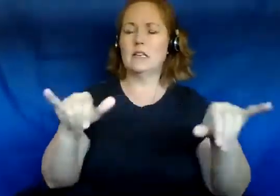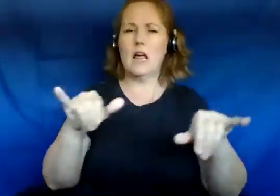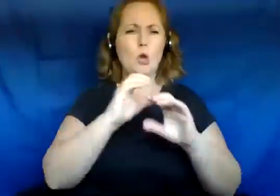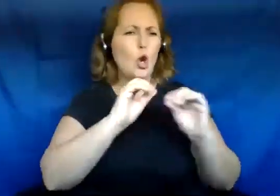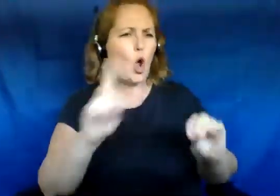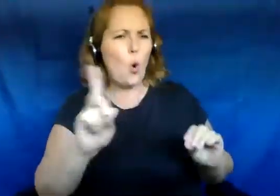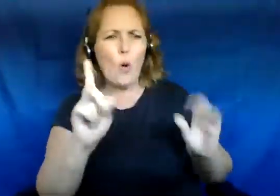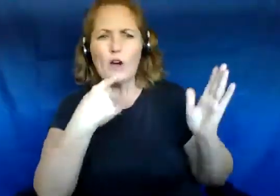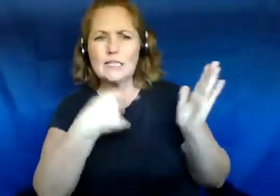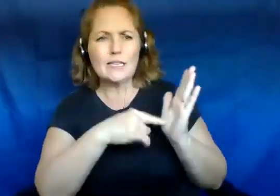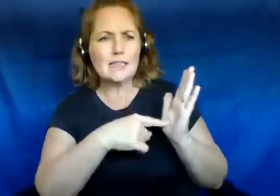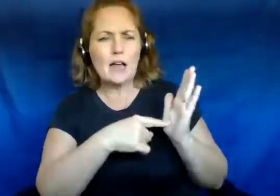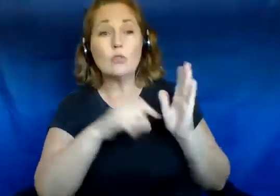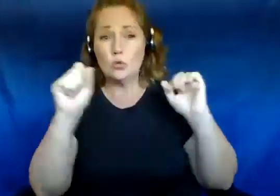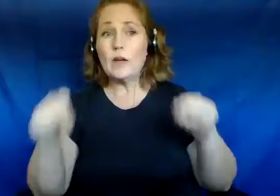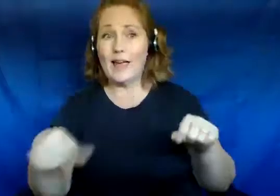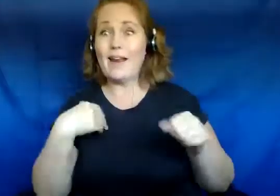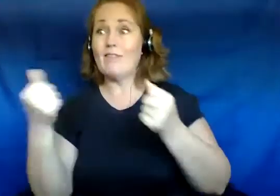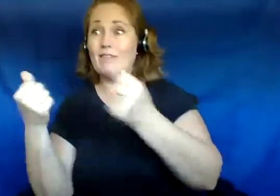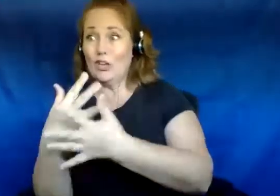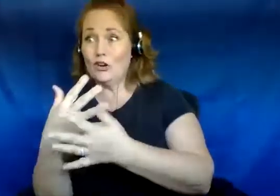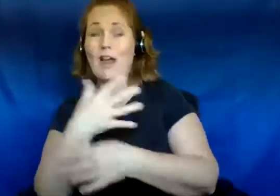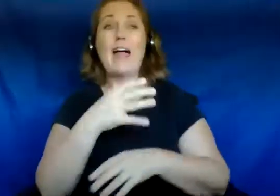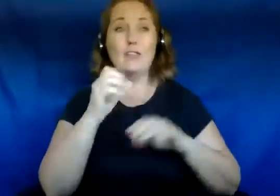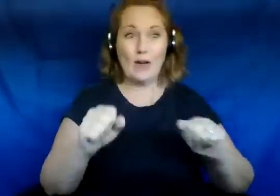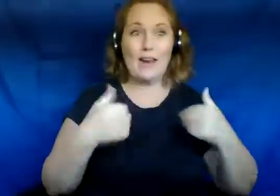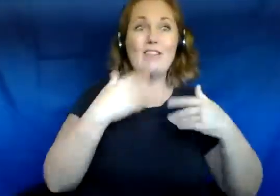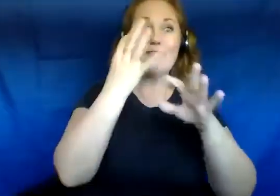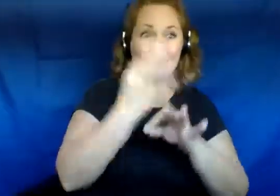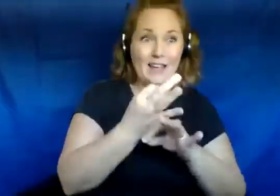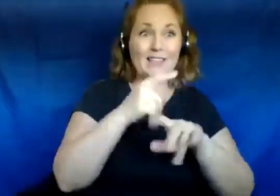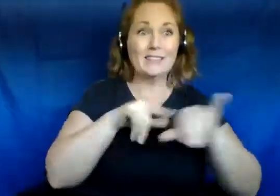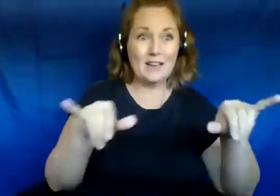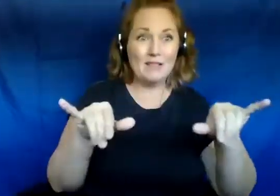time. You can. Some examples.